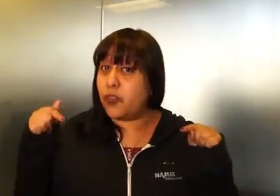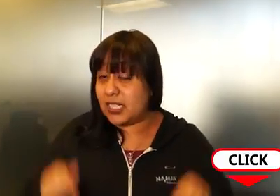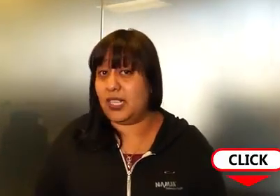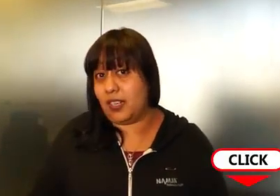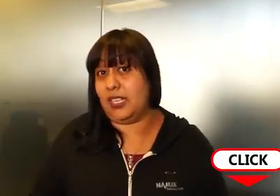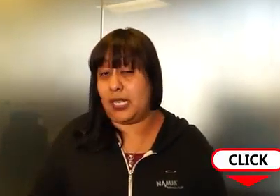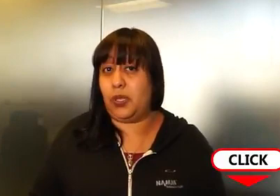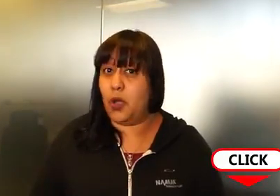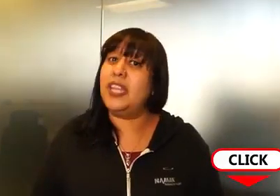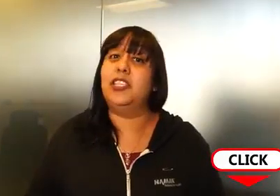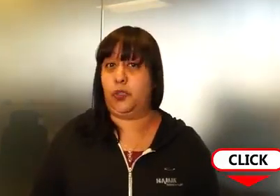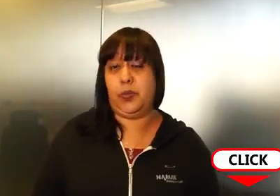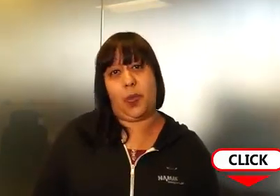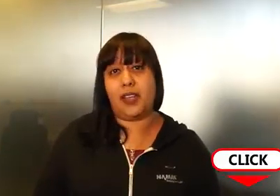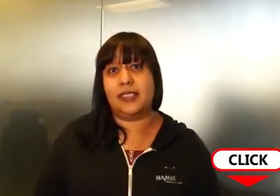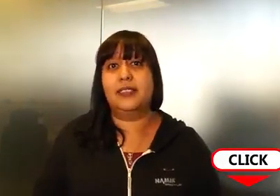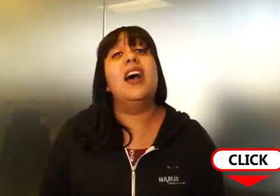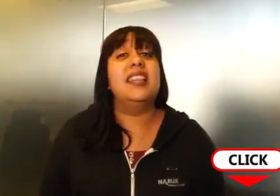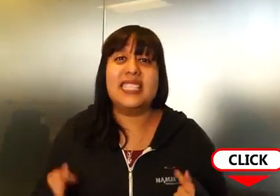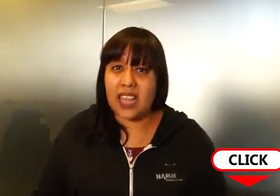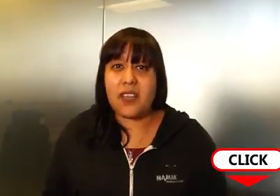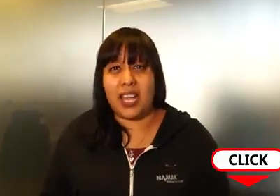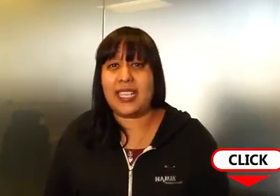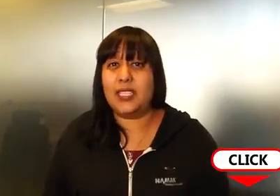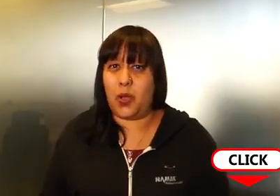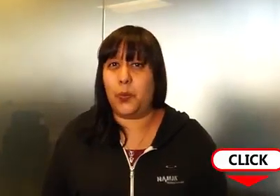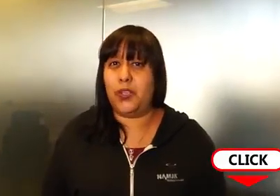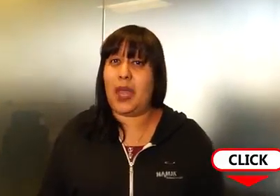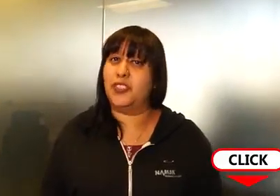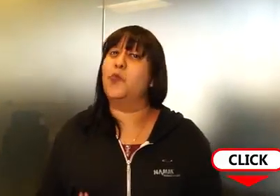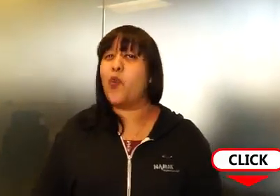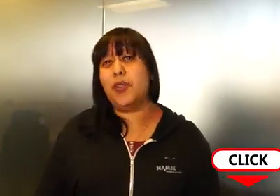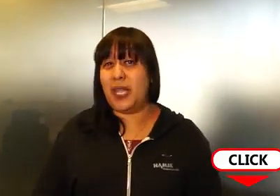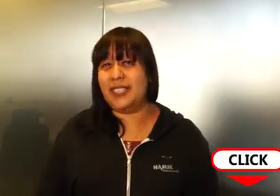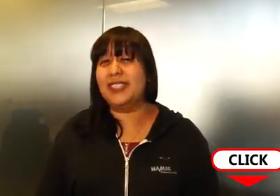forget to click on the link below in the description box. These live classes will help you to master more of the basics